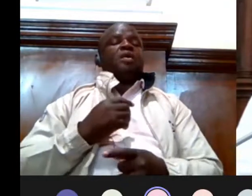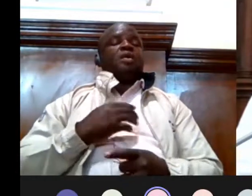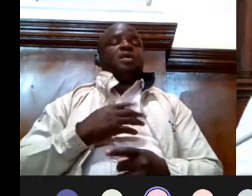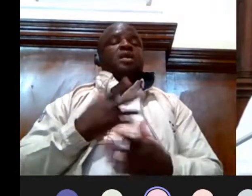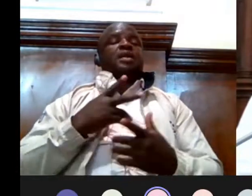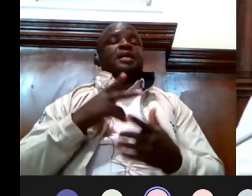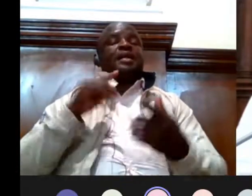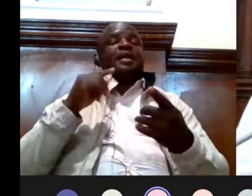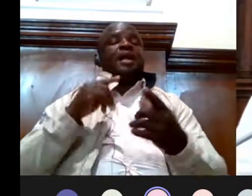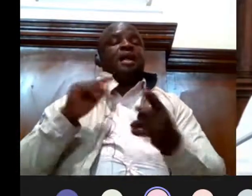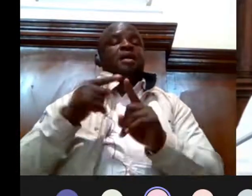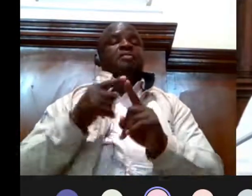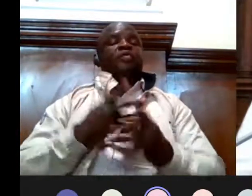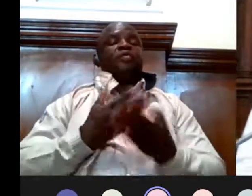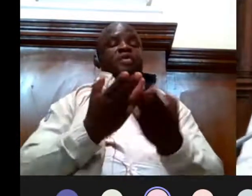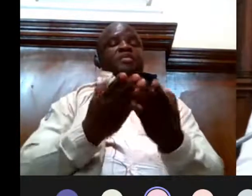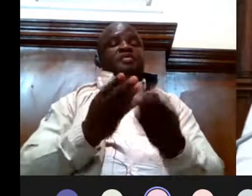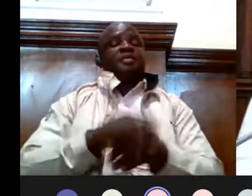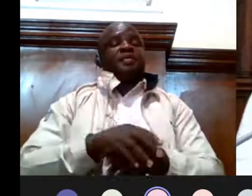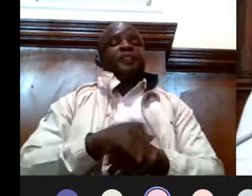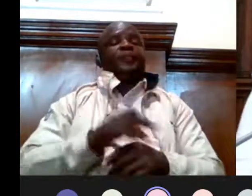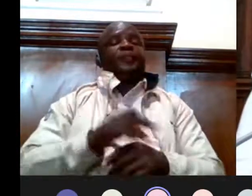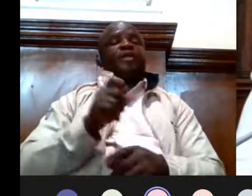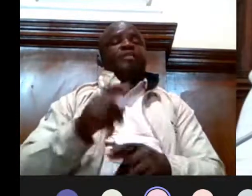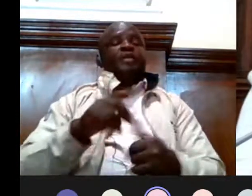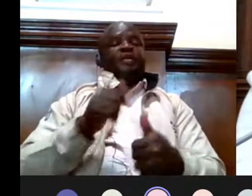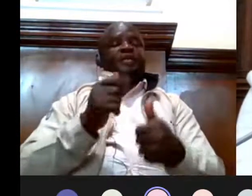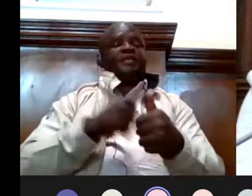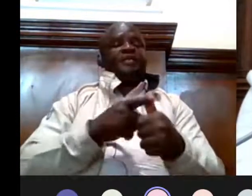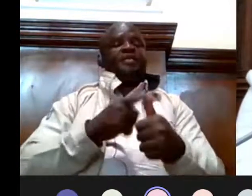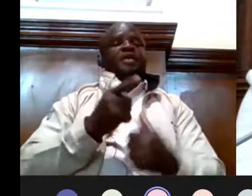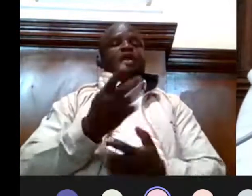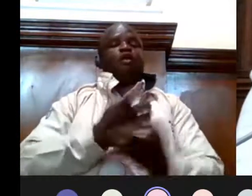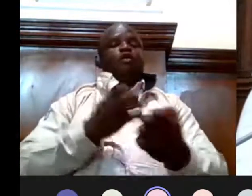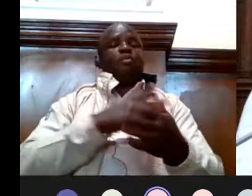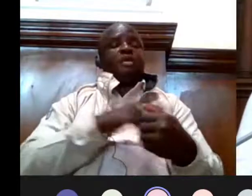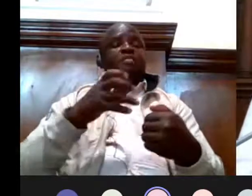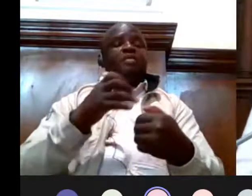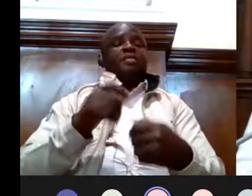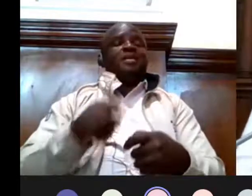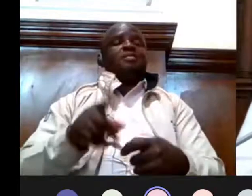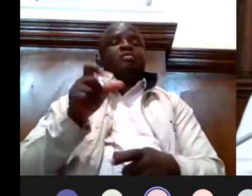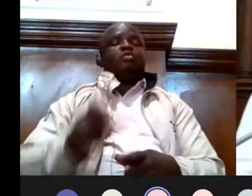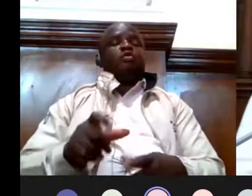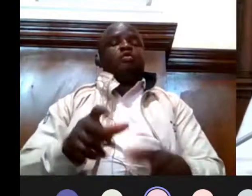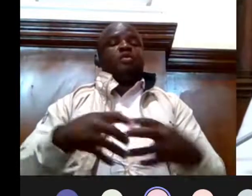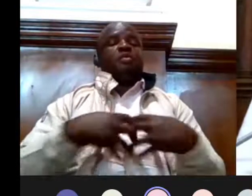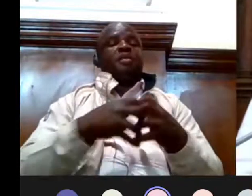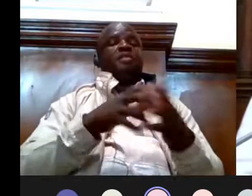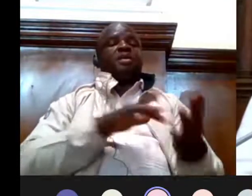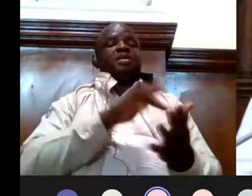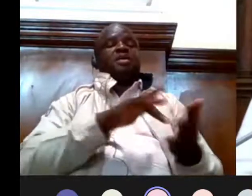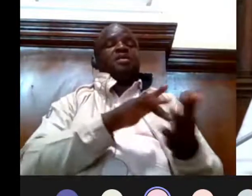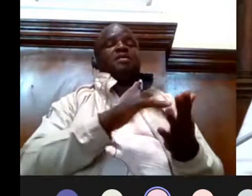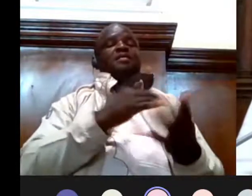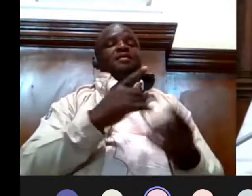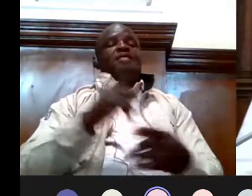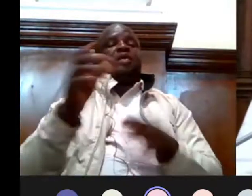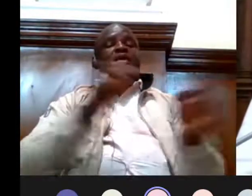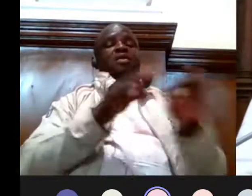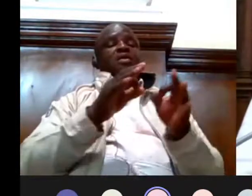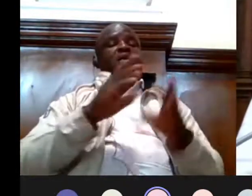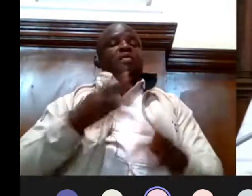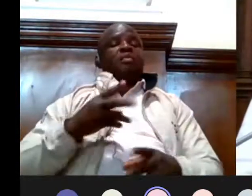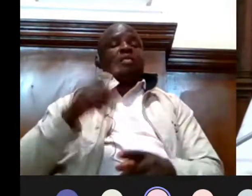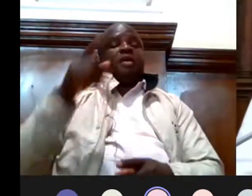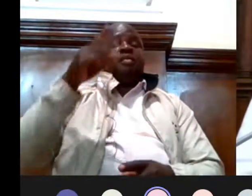empowerment, whereby she set up an employment agency for Africans in Johannesburg.